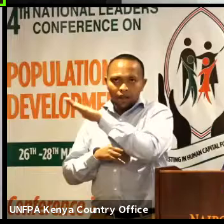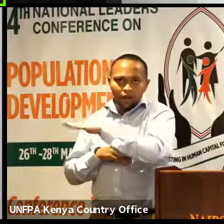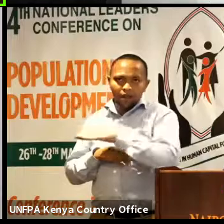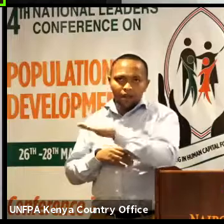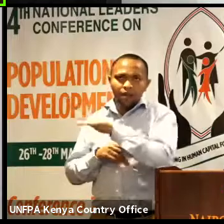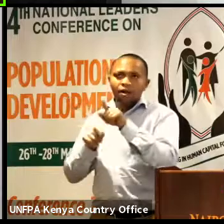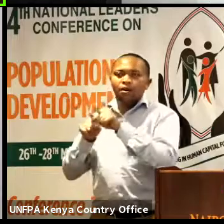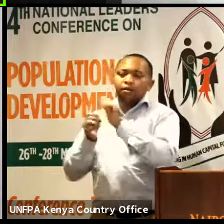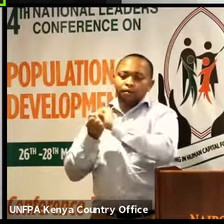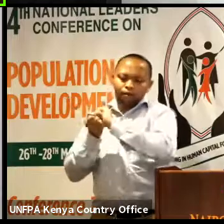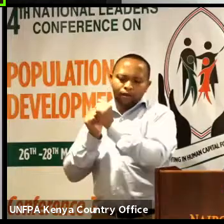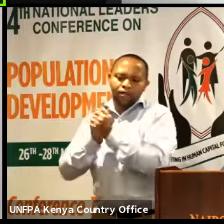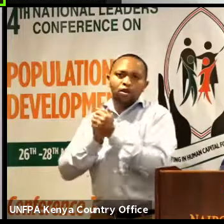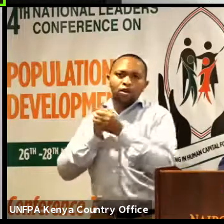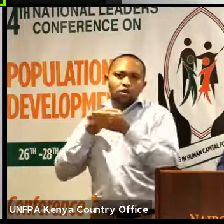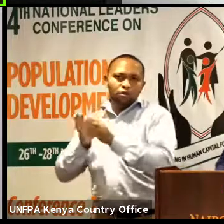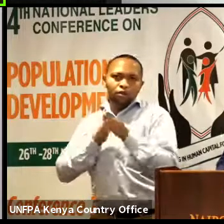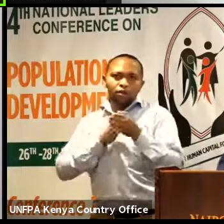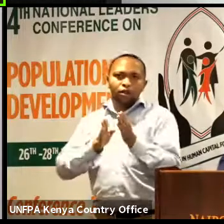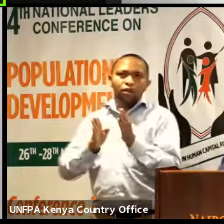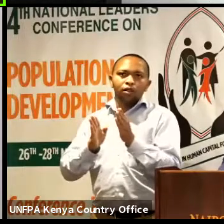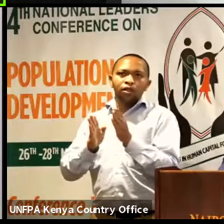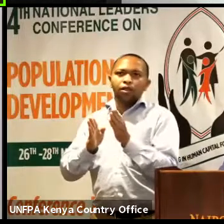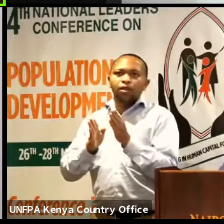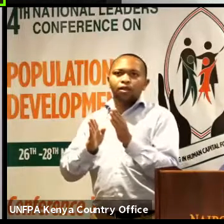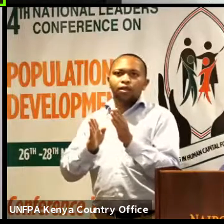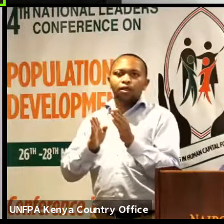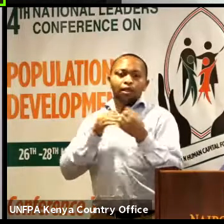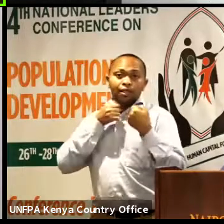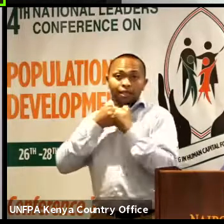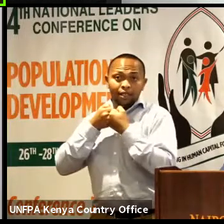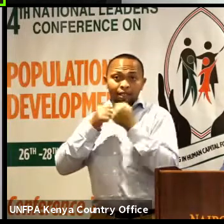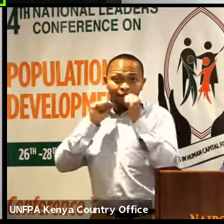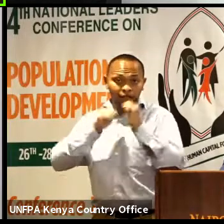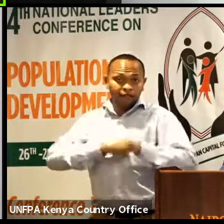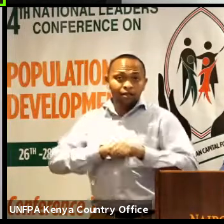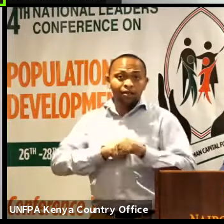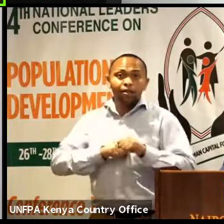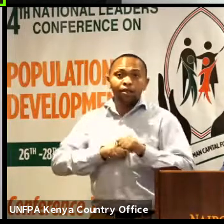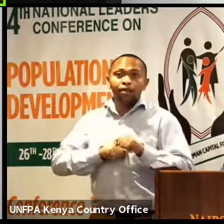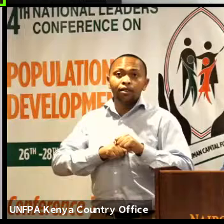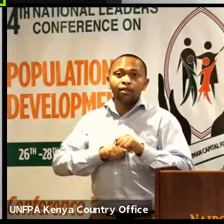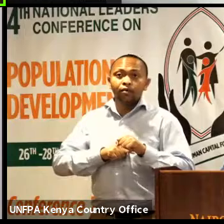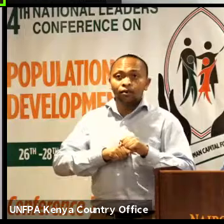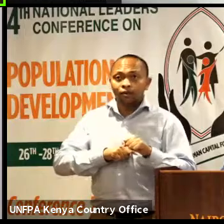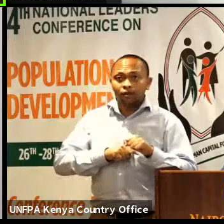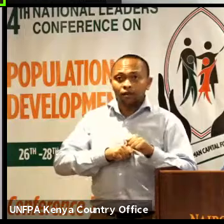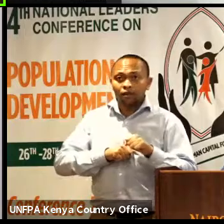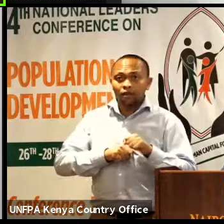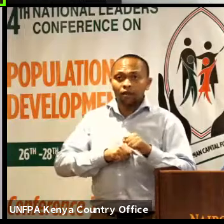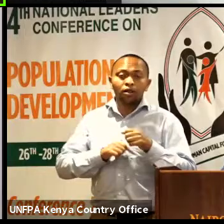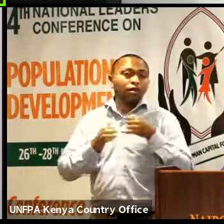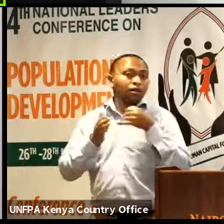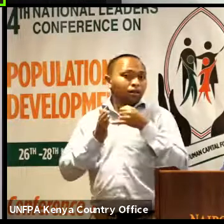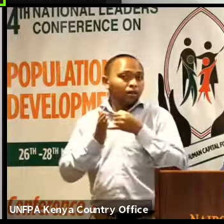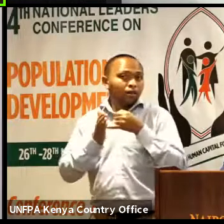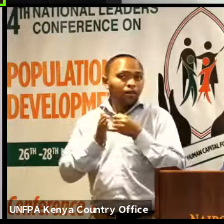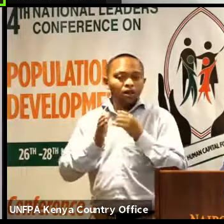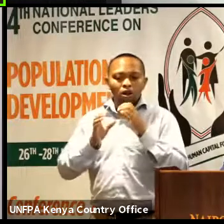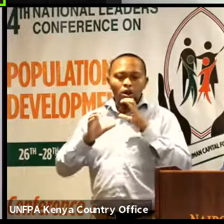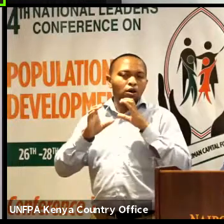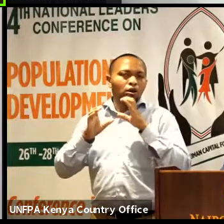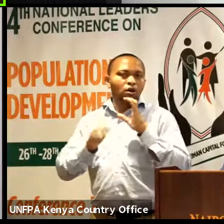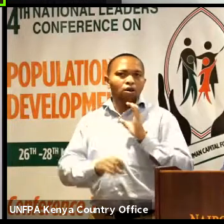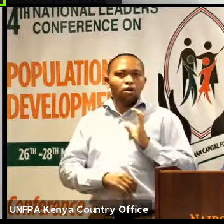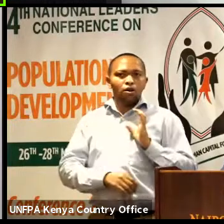as much as it looks as a challenge, and the issue of community strategy and community health